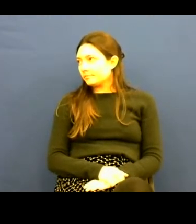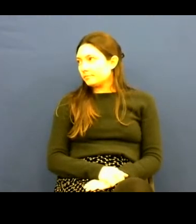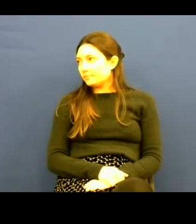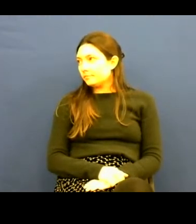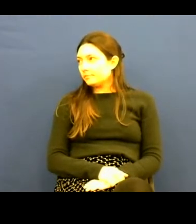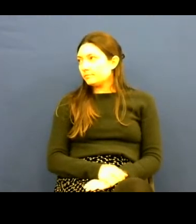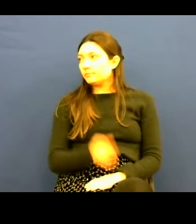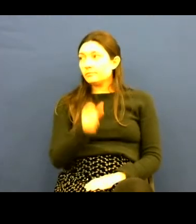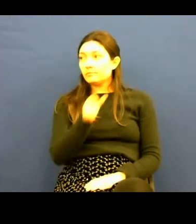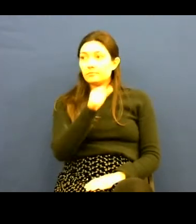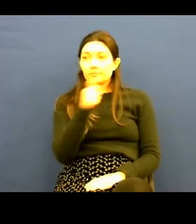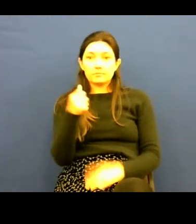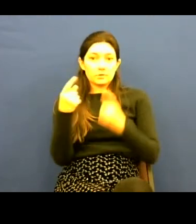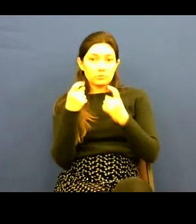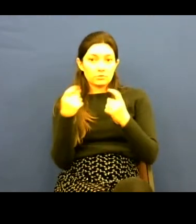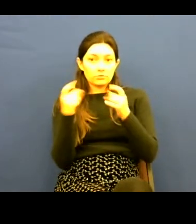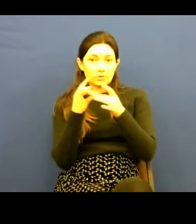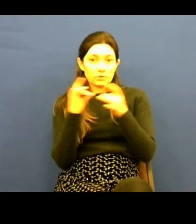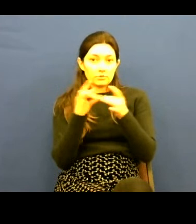Any other questions or comments?